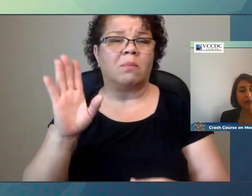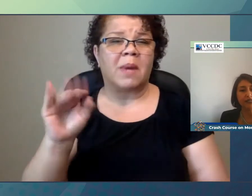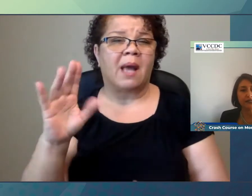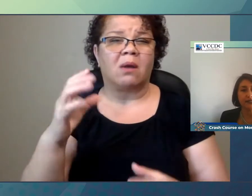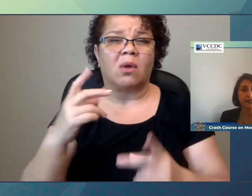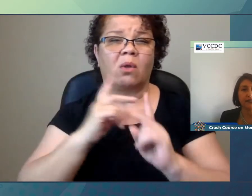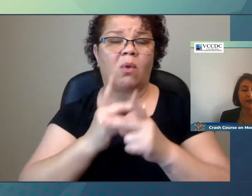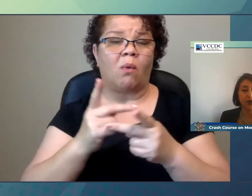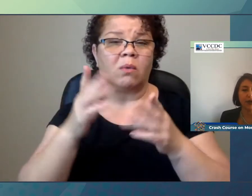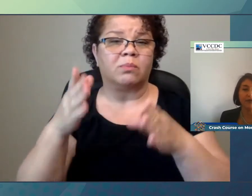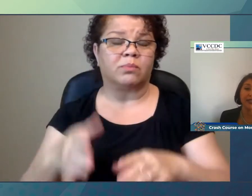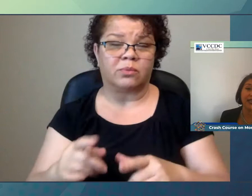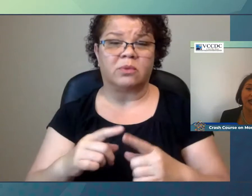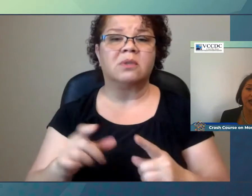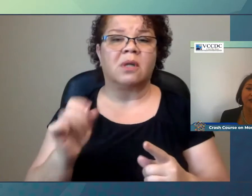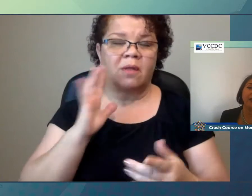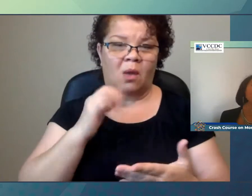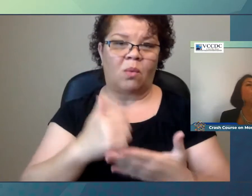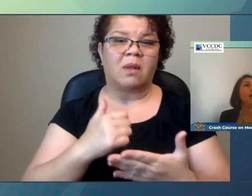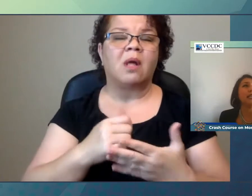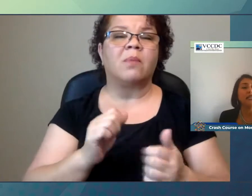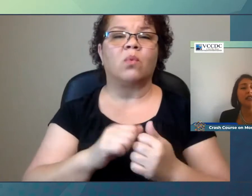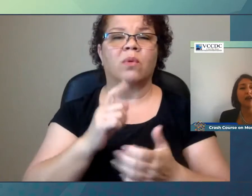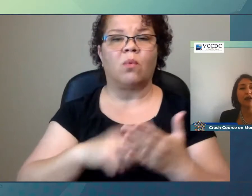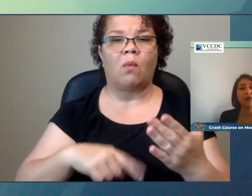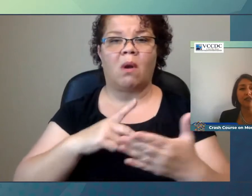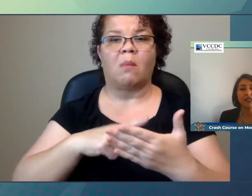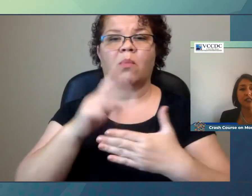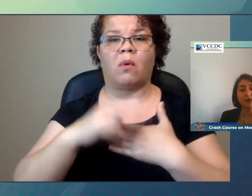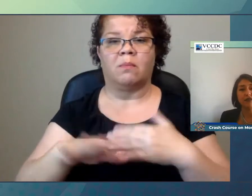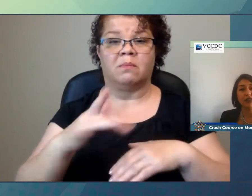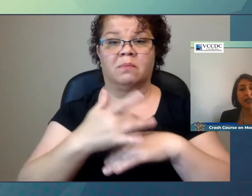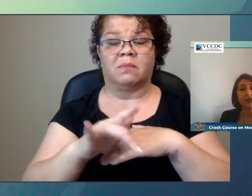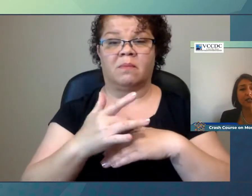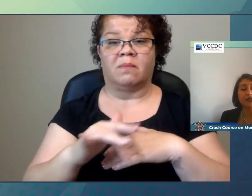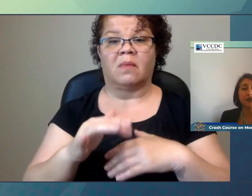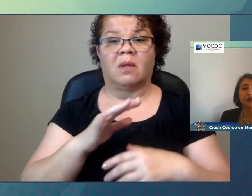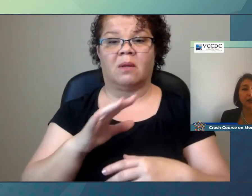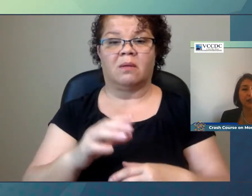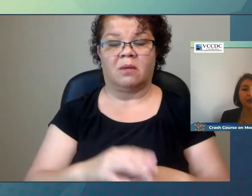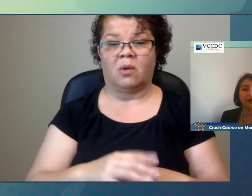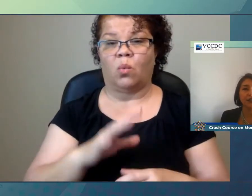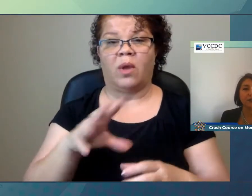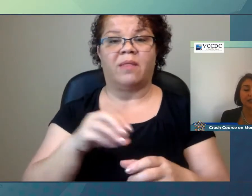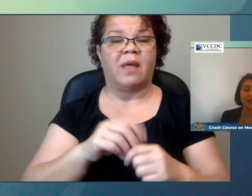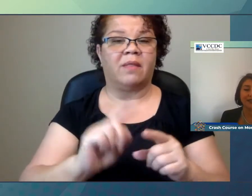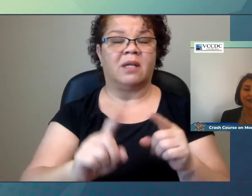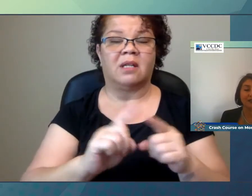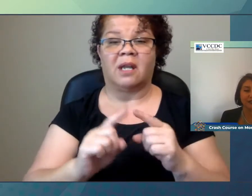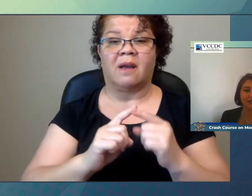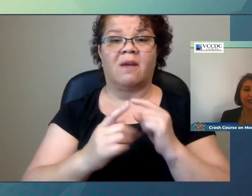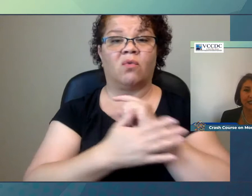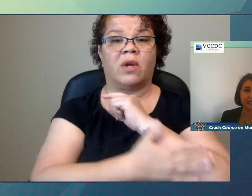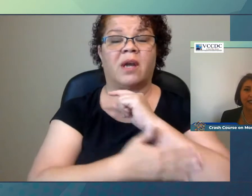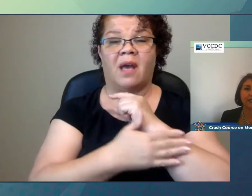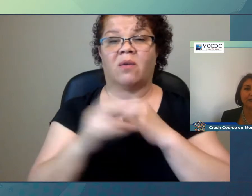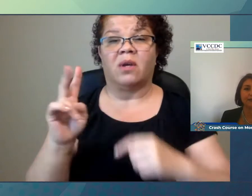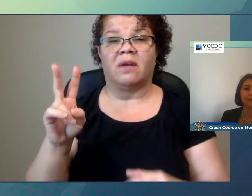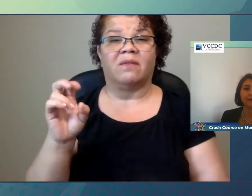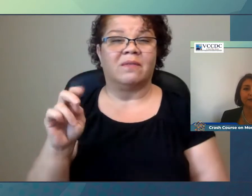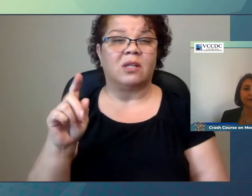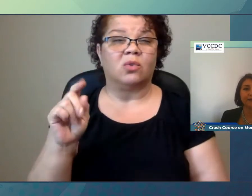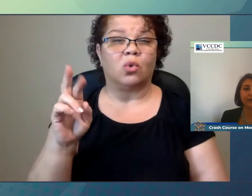any down payment assistance programs that they have, any that are within specific counties, or any that are in specific